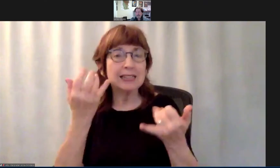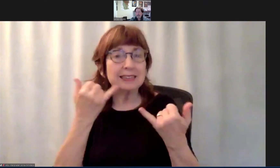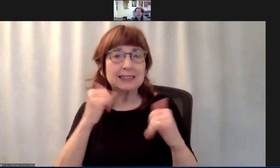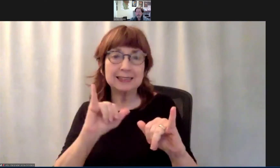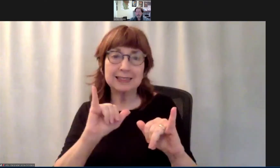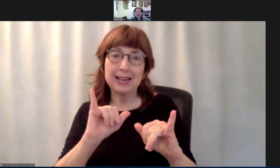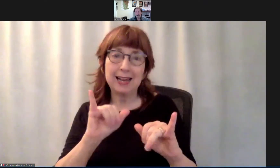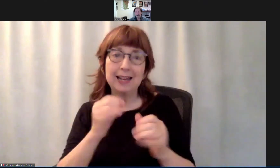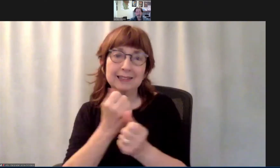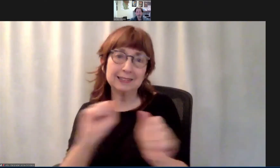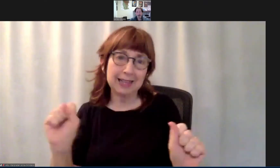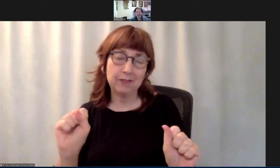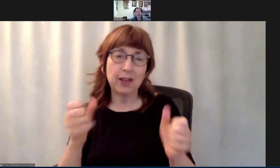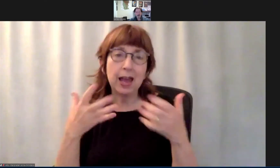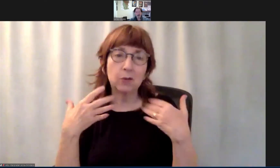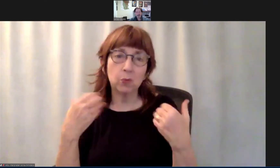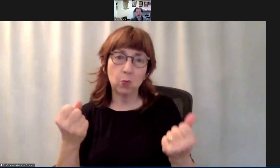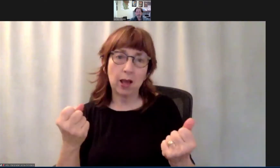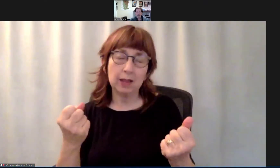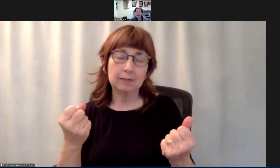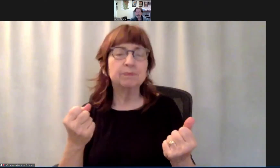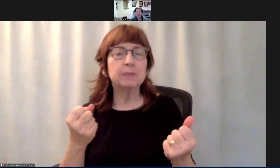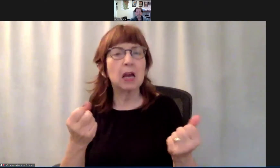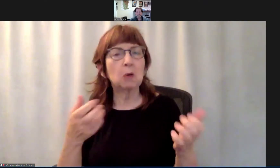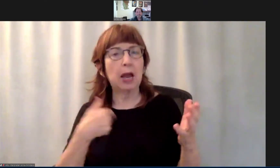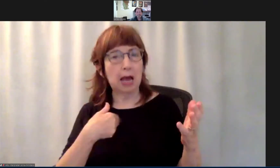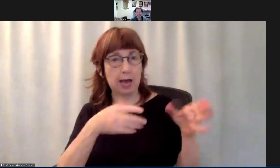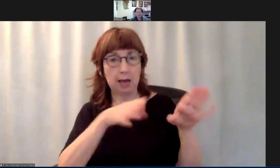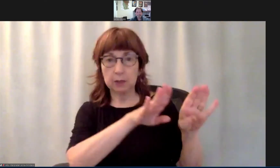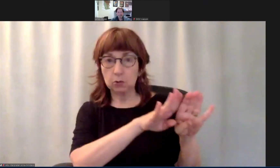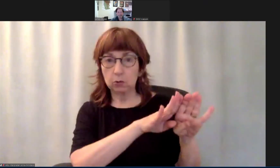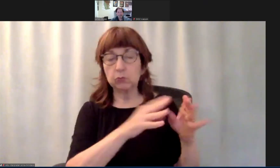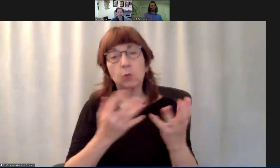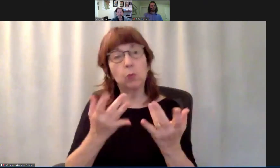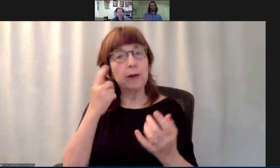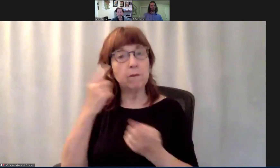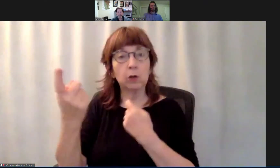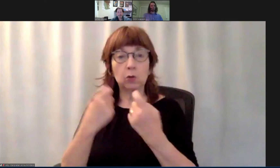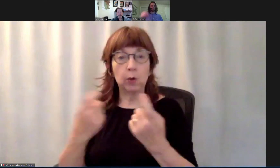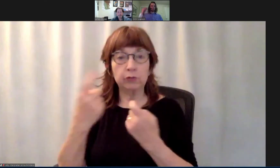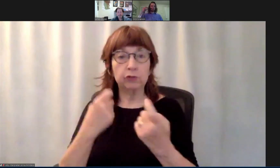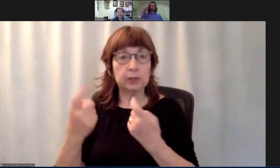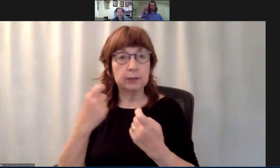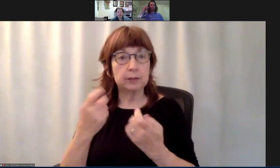my presentation and wait for questions from the press.